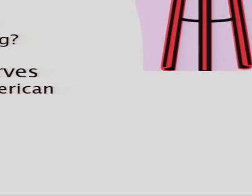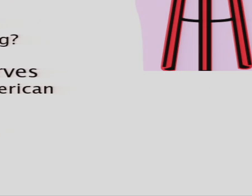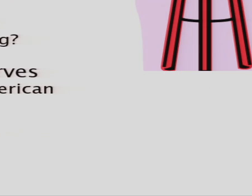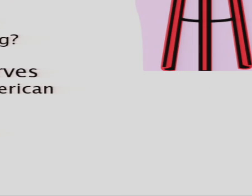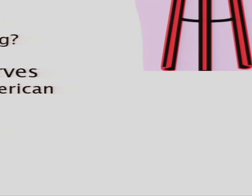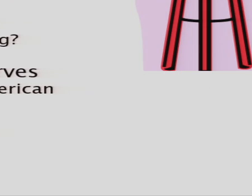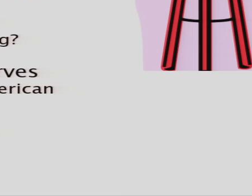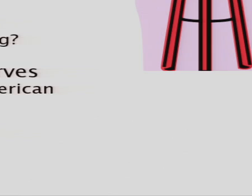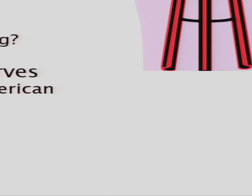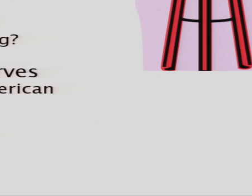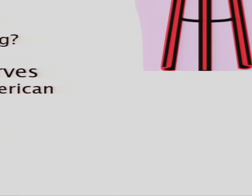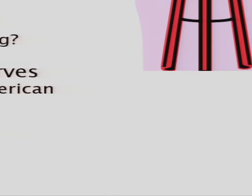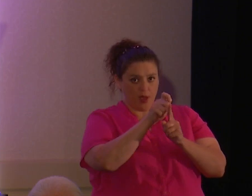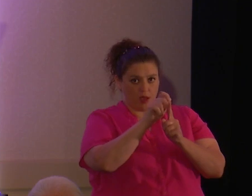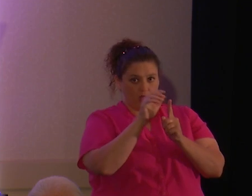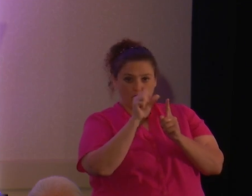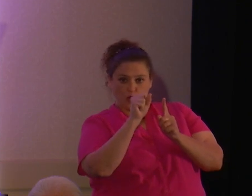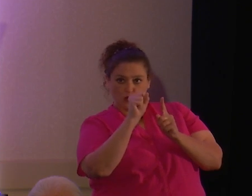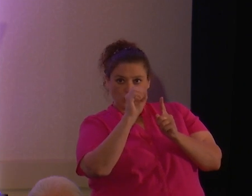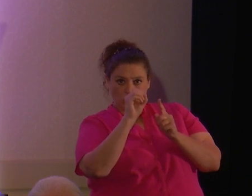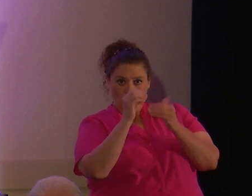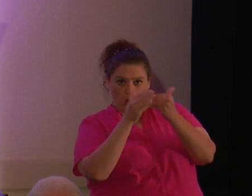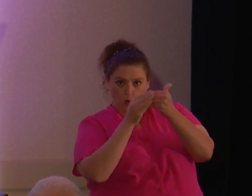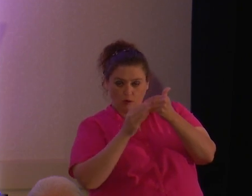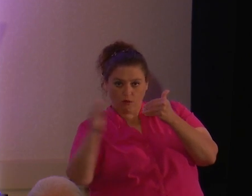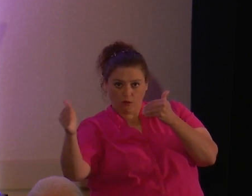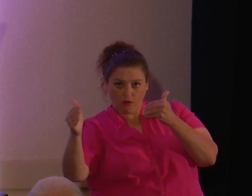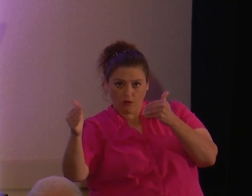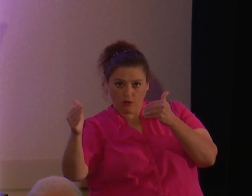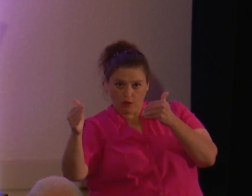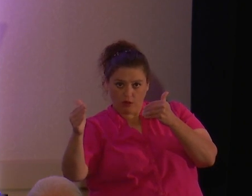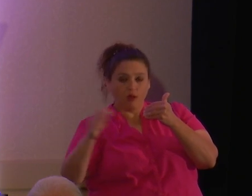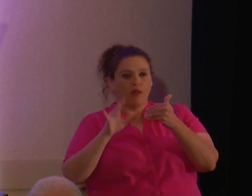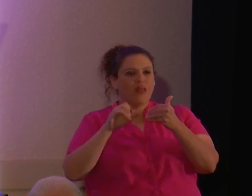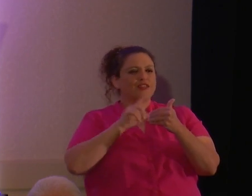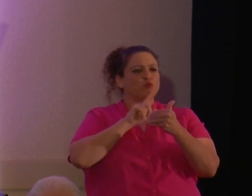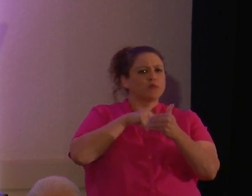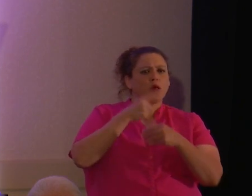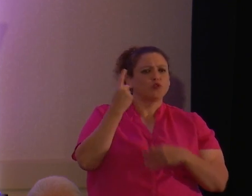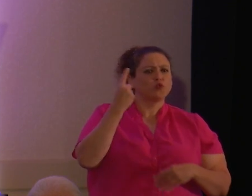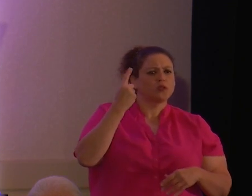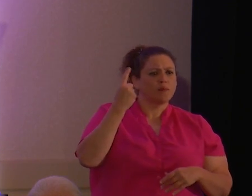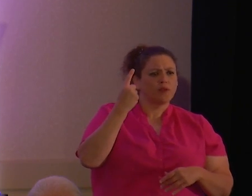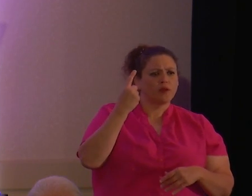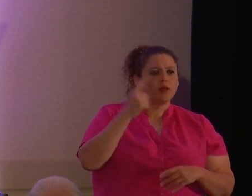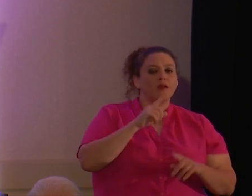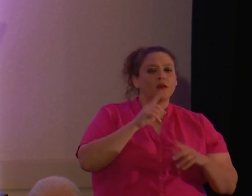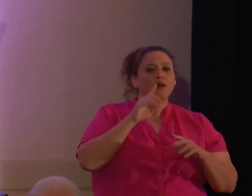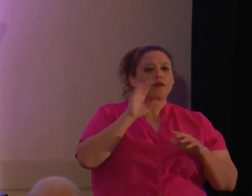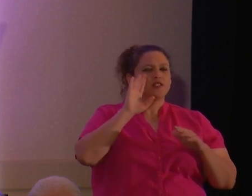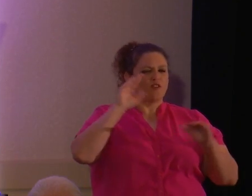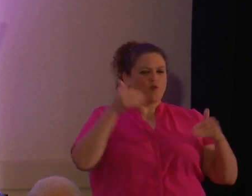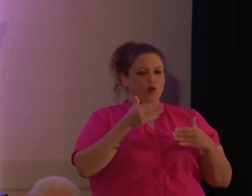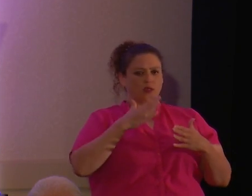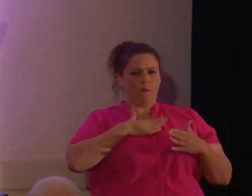Because there's a that's a response to something. And what it is a response to privilege.